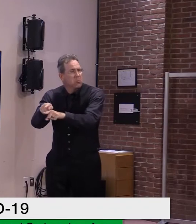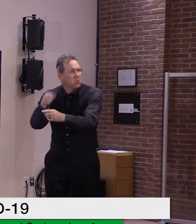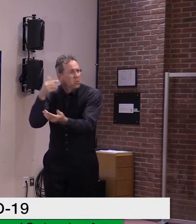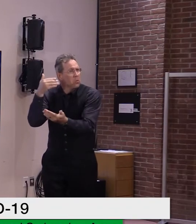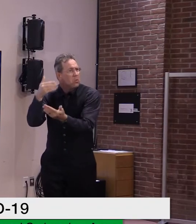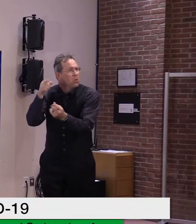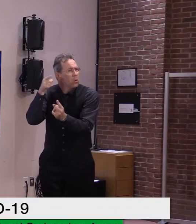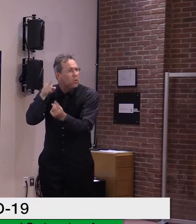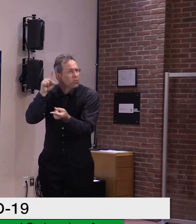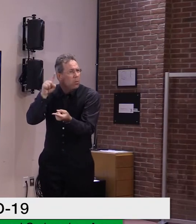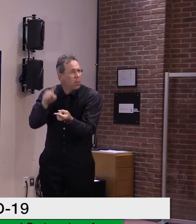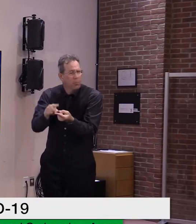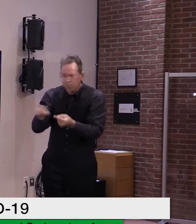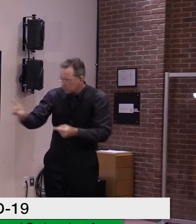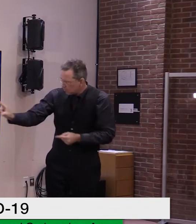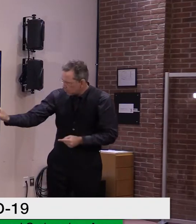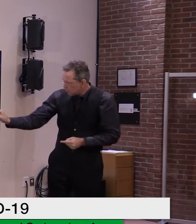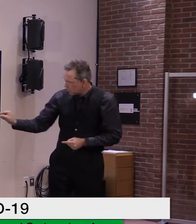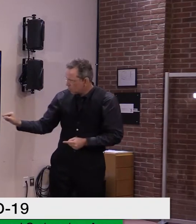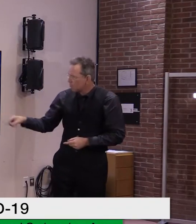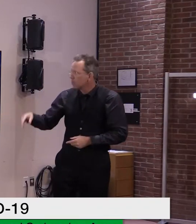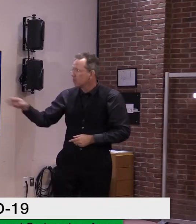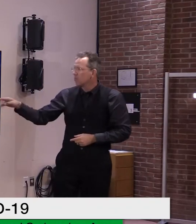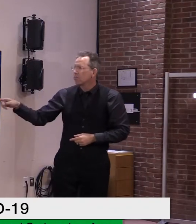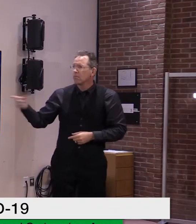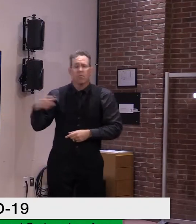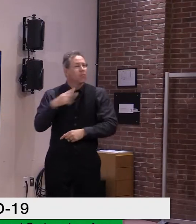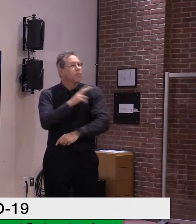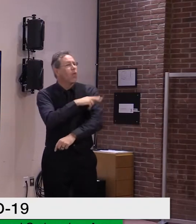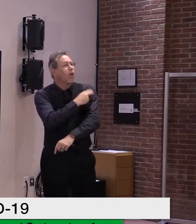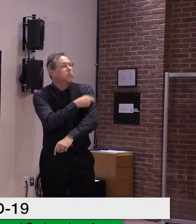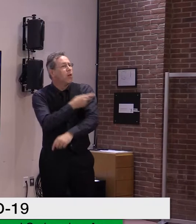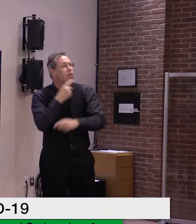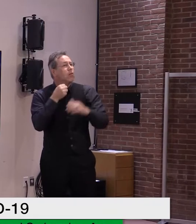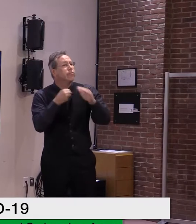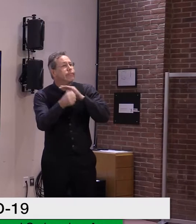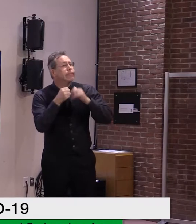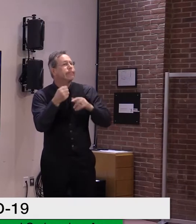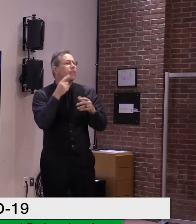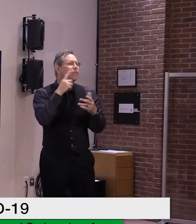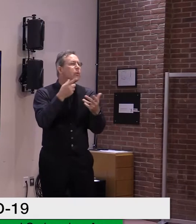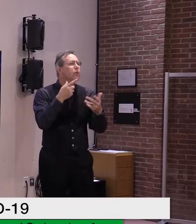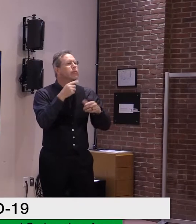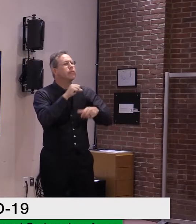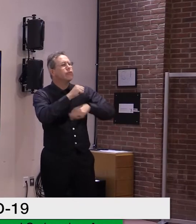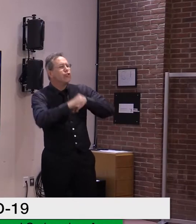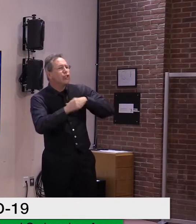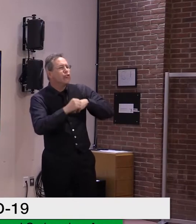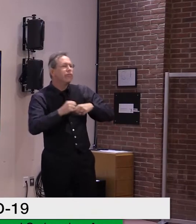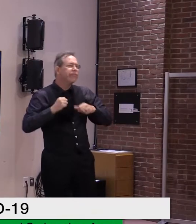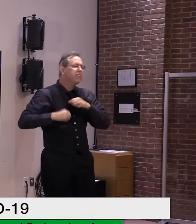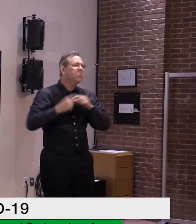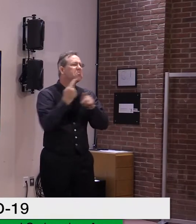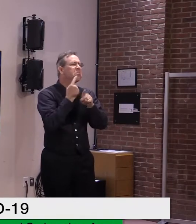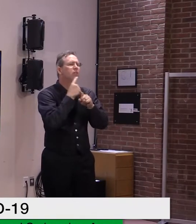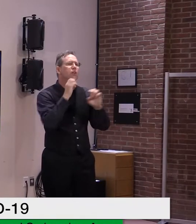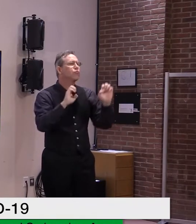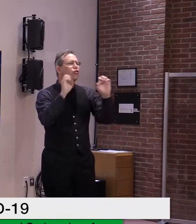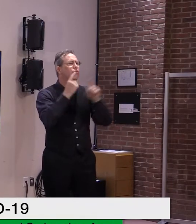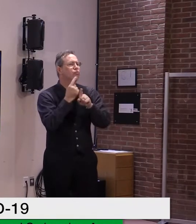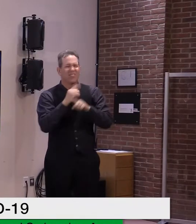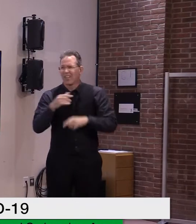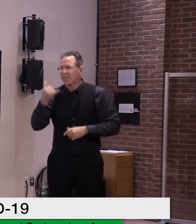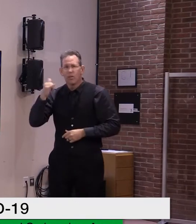into July. Further, hospitalizations due to COVID-19 remain very, very low, and they continue to